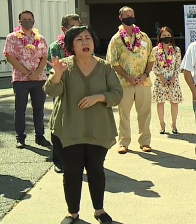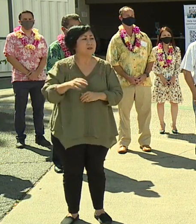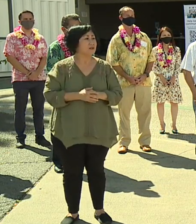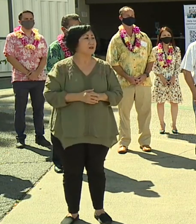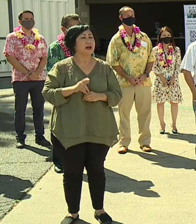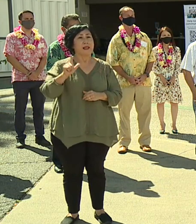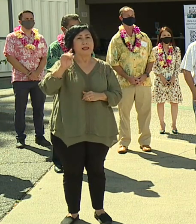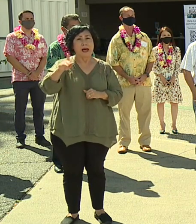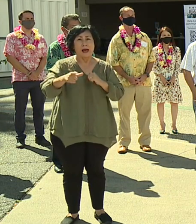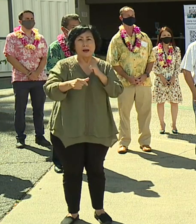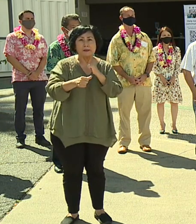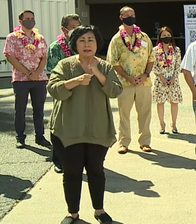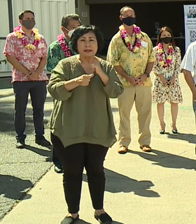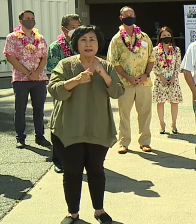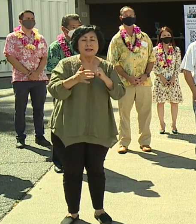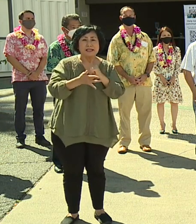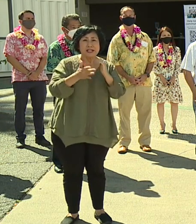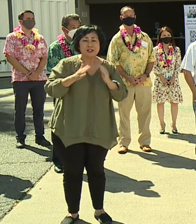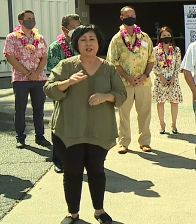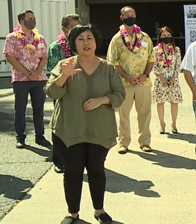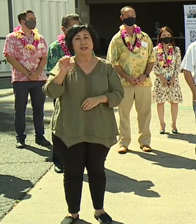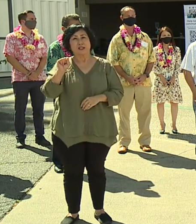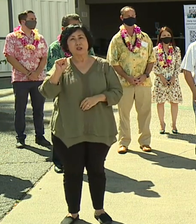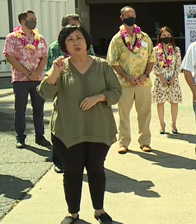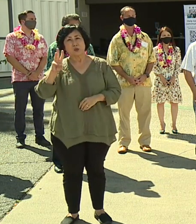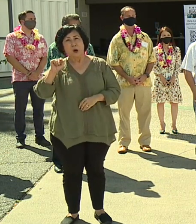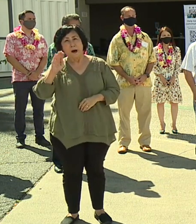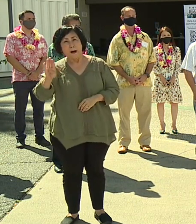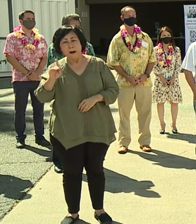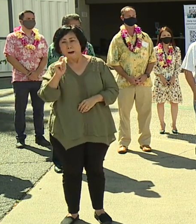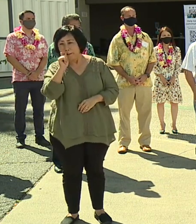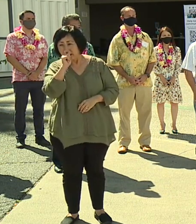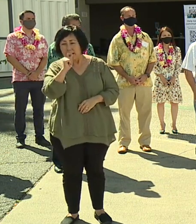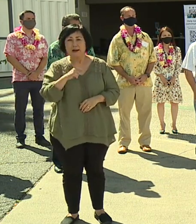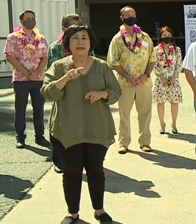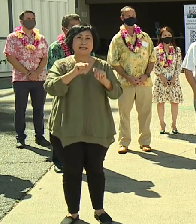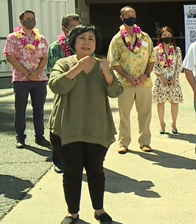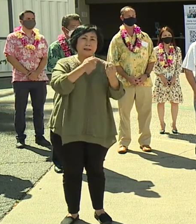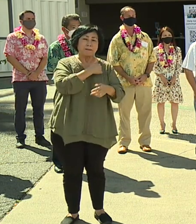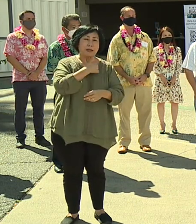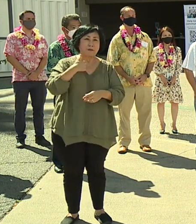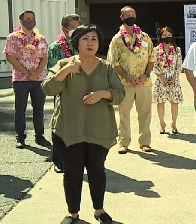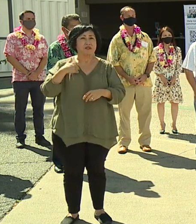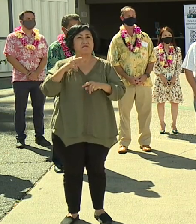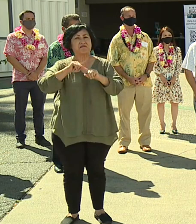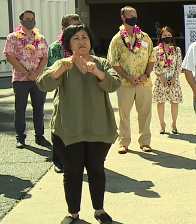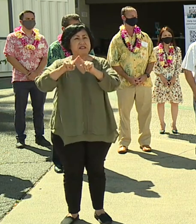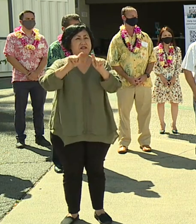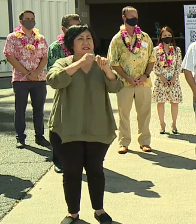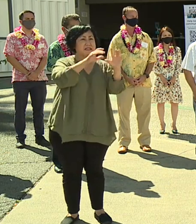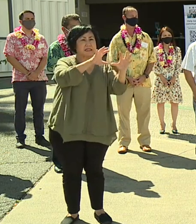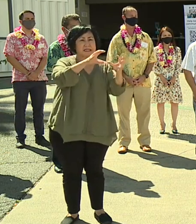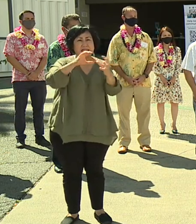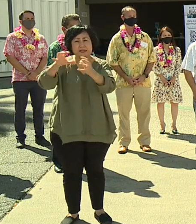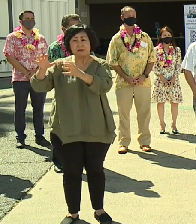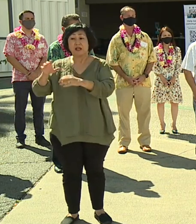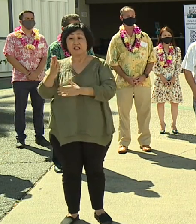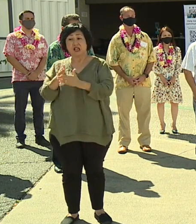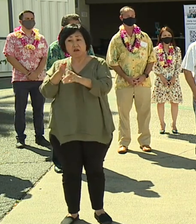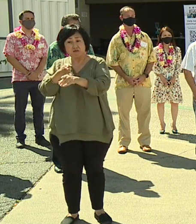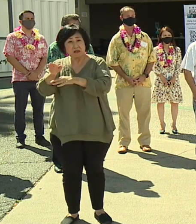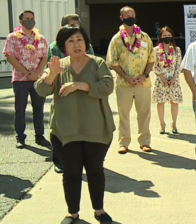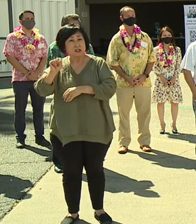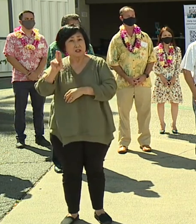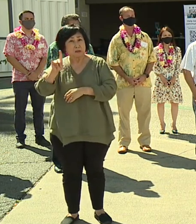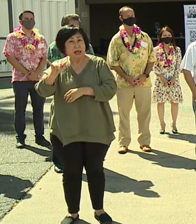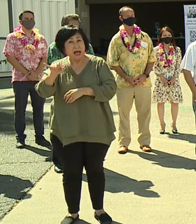lab technicians, swab team members, safety team members, compliance team members, and supply team members.